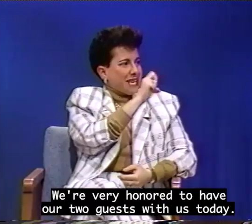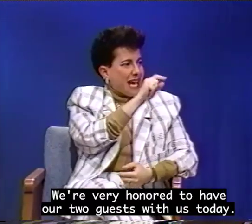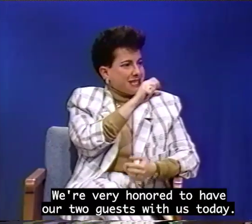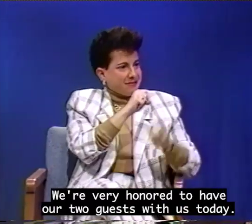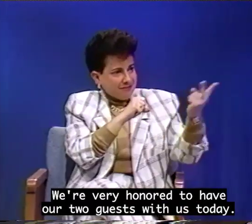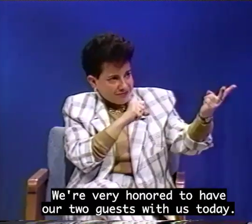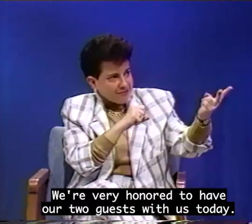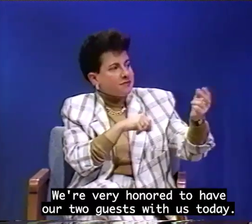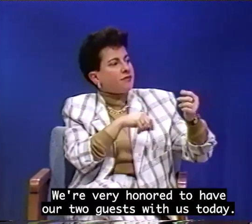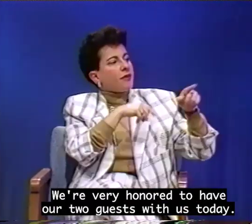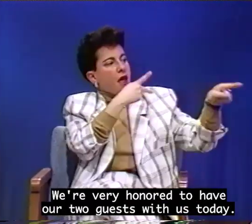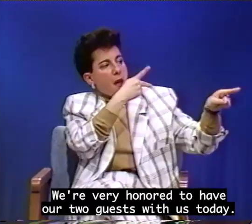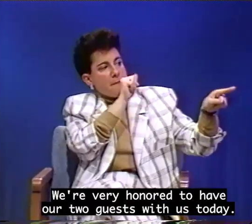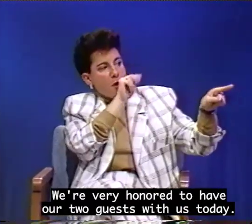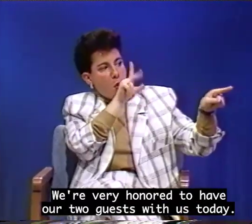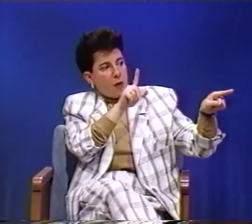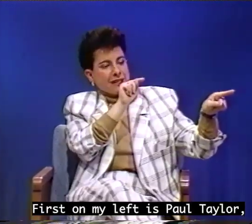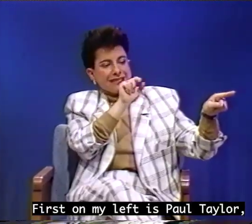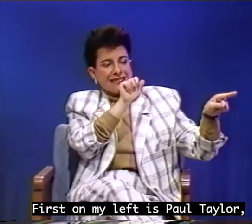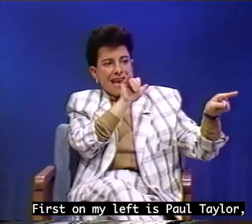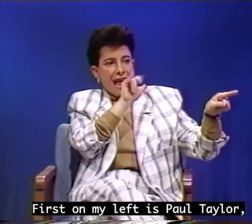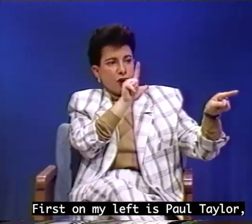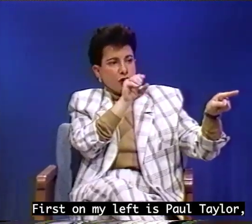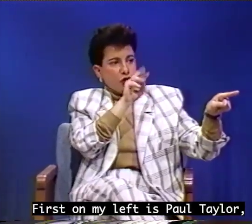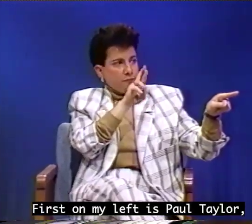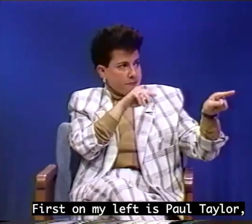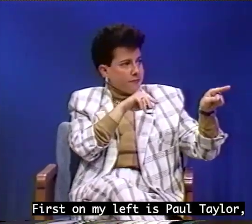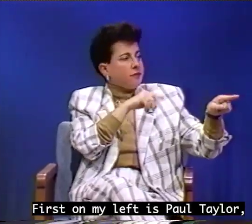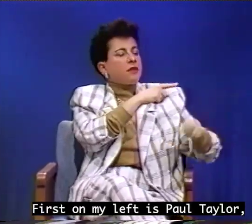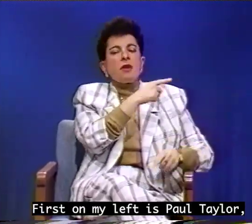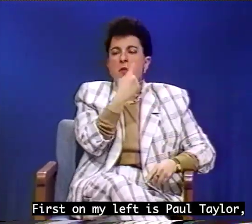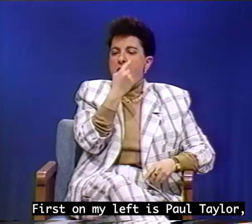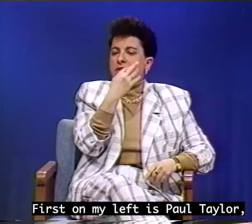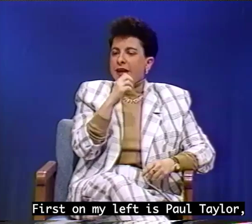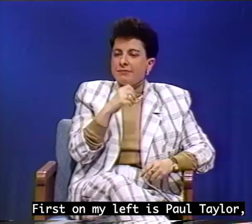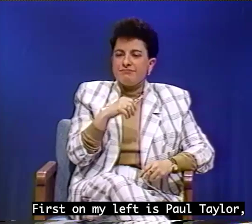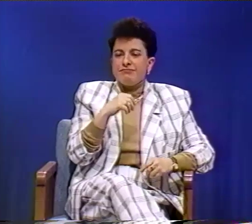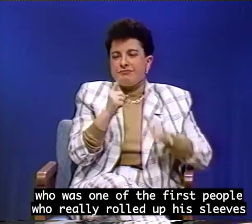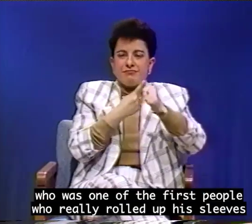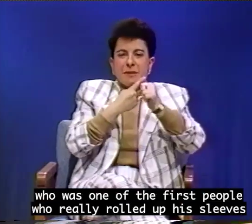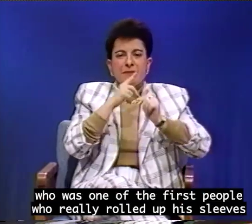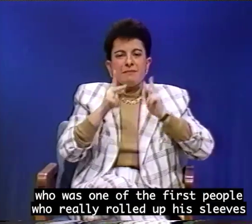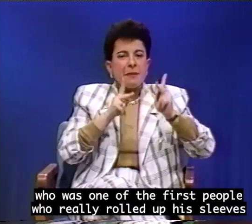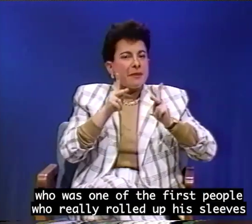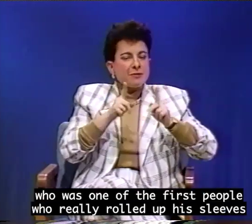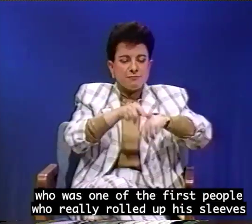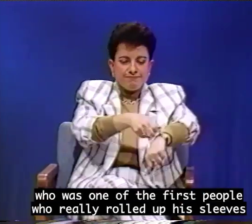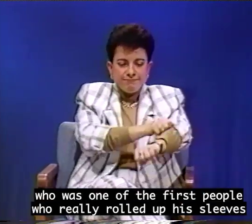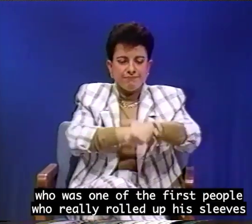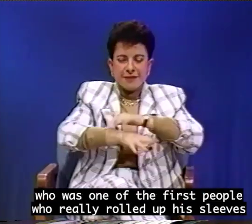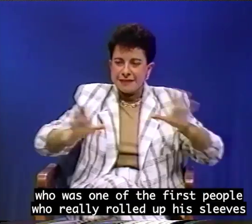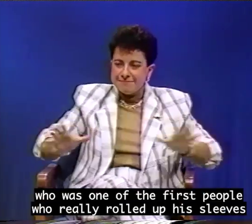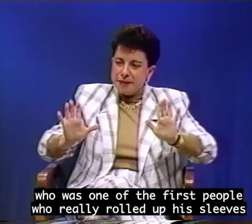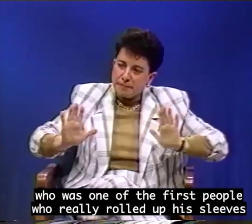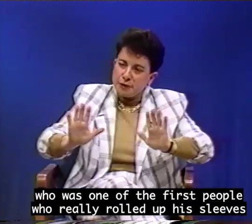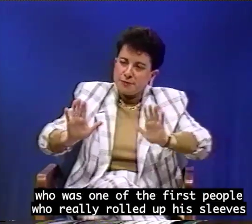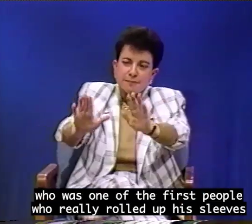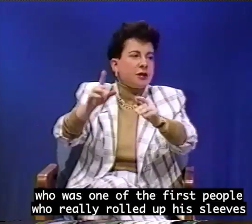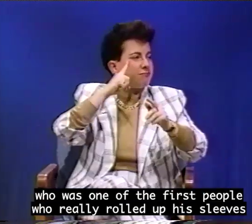honored to have our two guests with us today. First on my left is Paul Talor, who was one of the first people who really